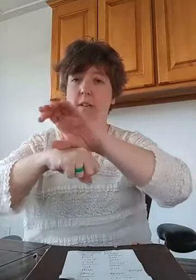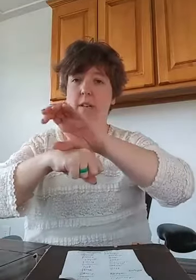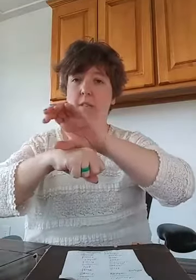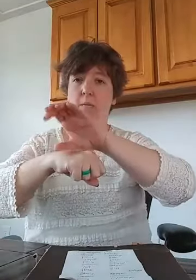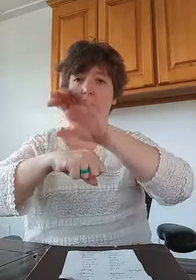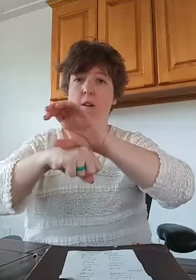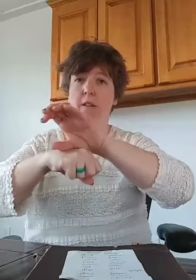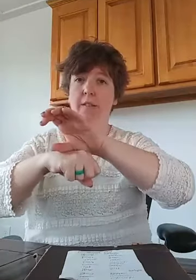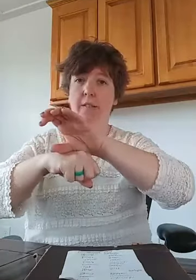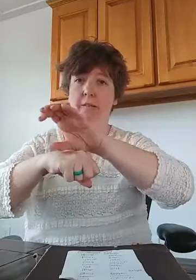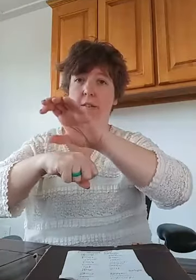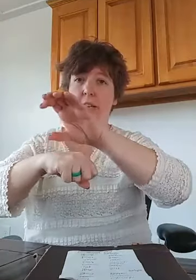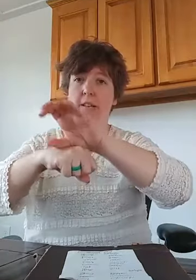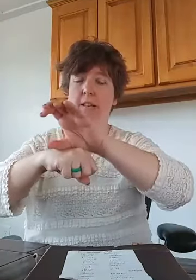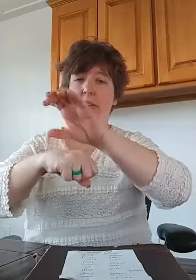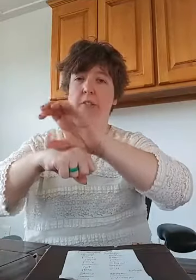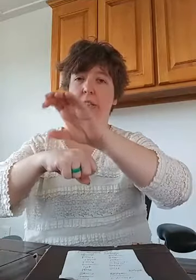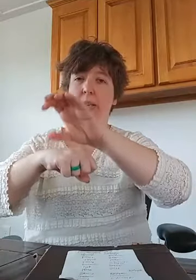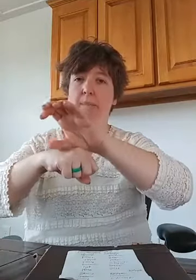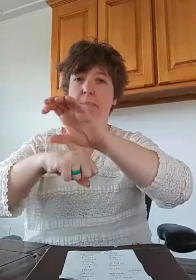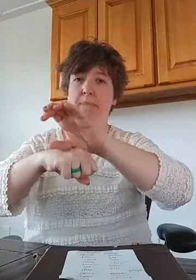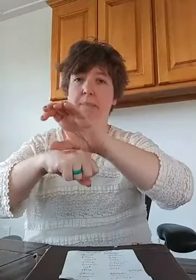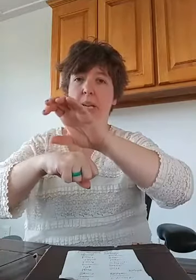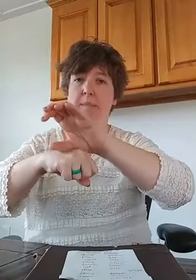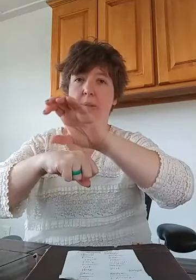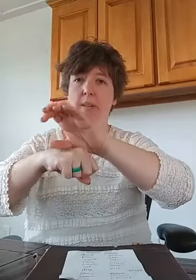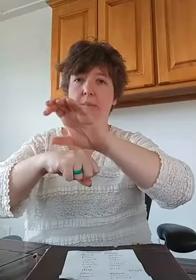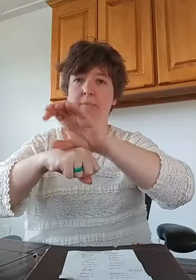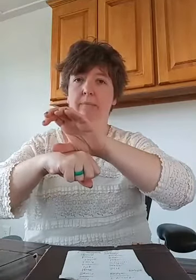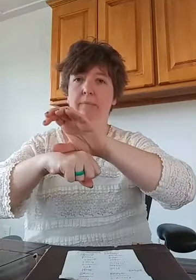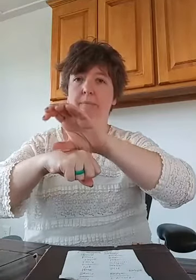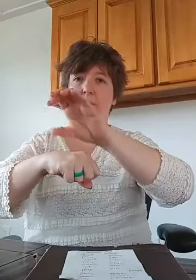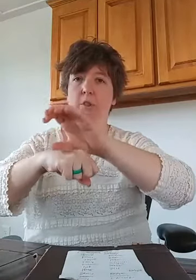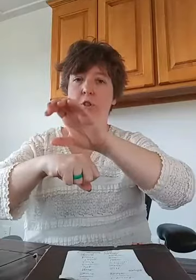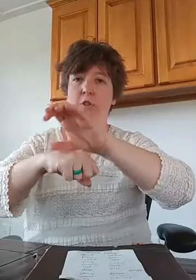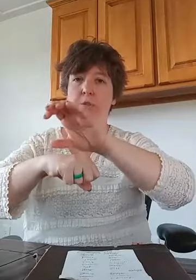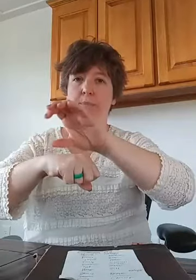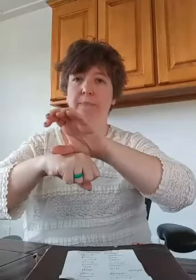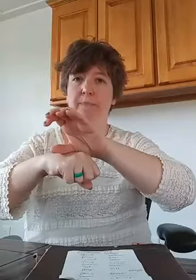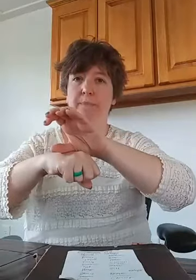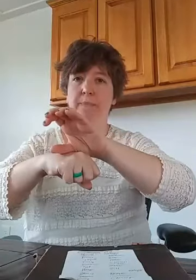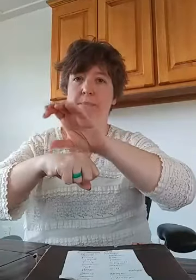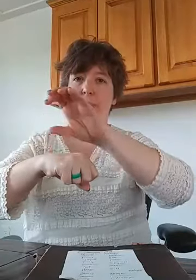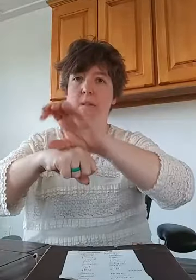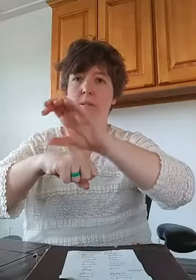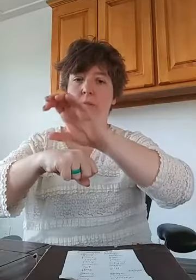the rock, right? And your C taps on it. Church.